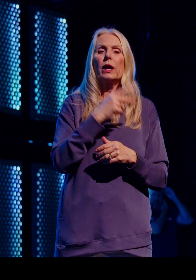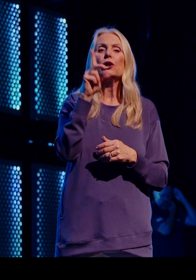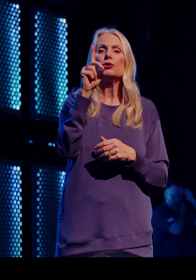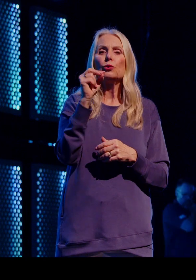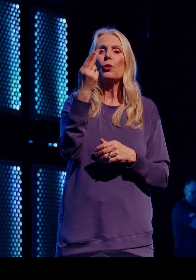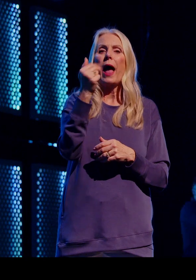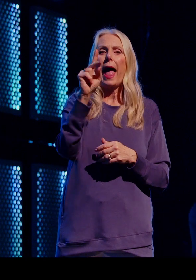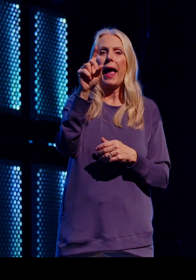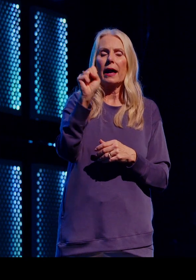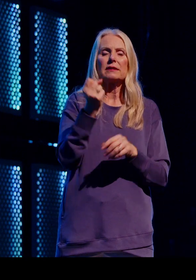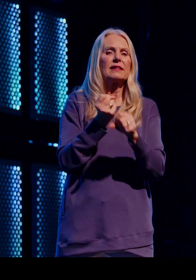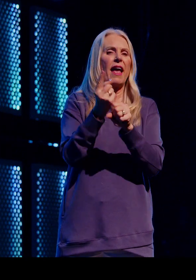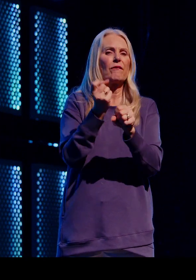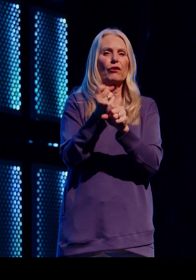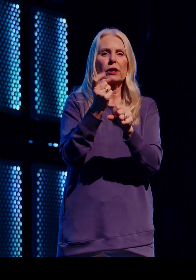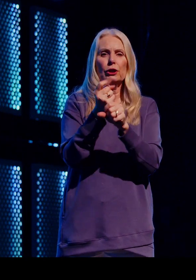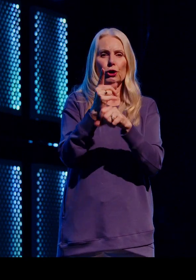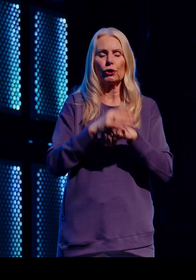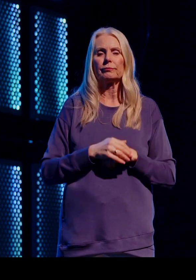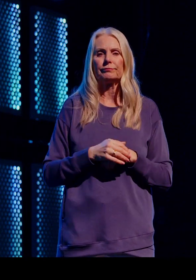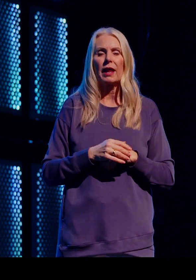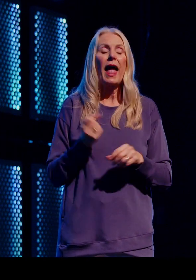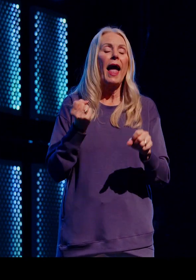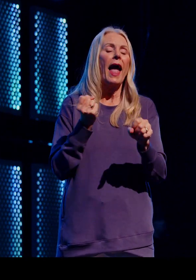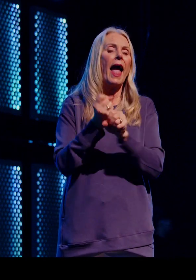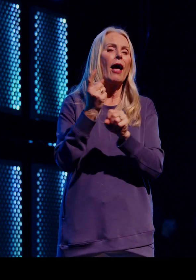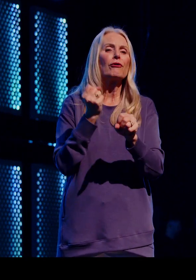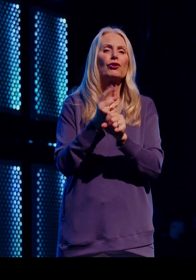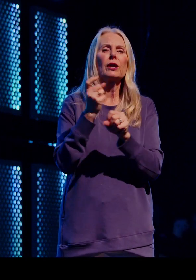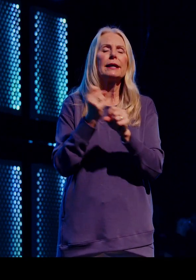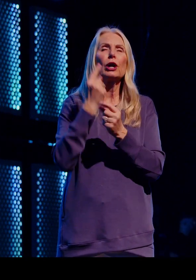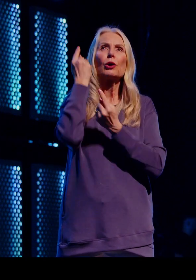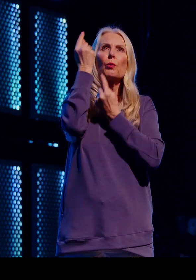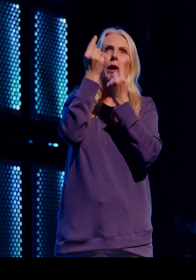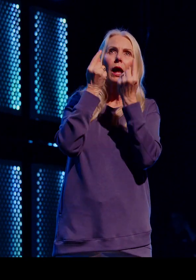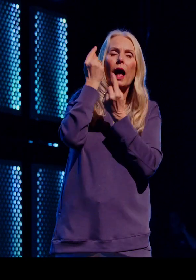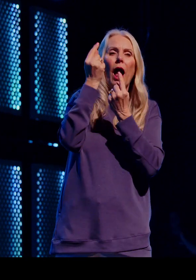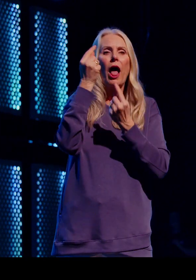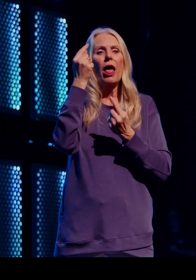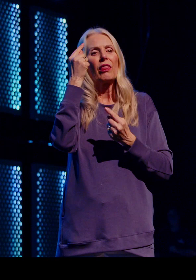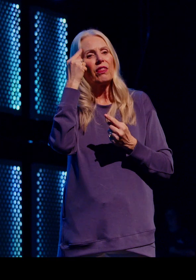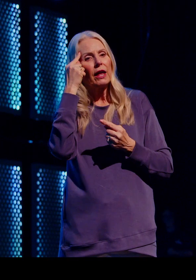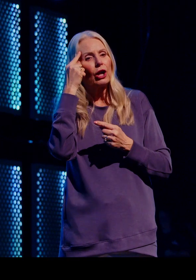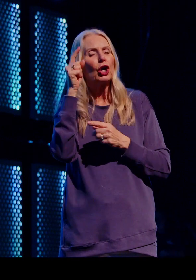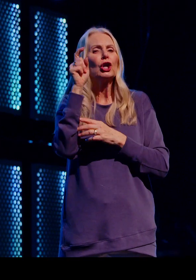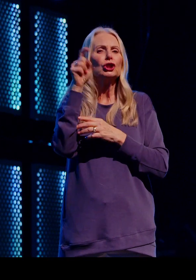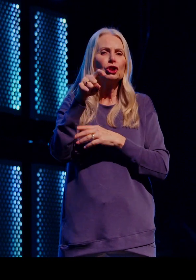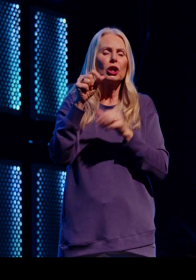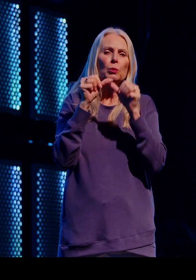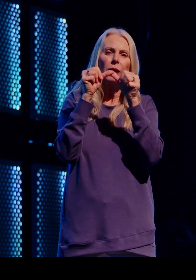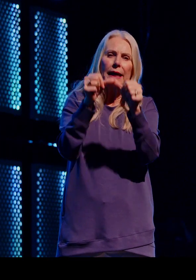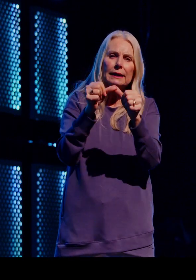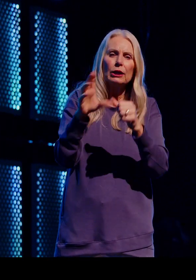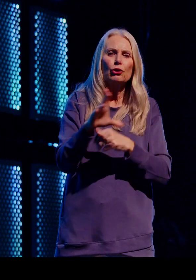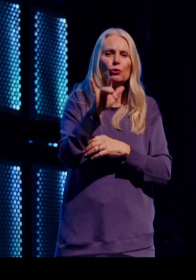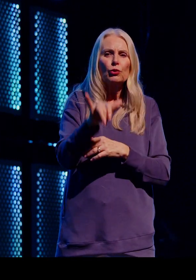every year. And every year we ponder and we think, should we keep doing this hand